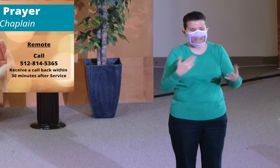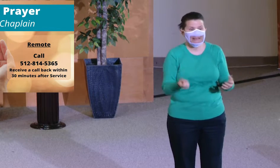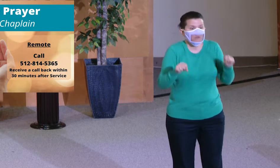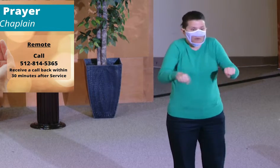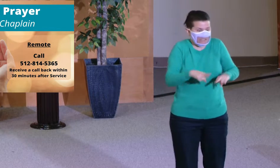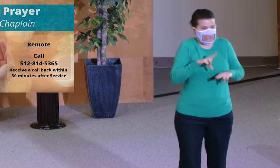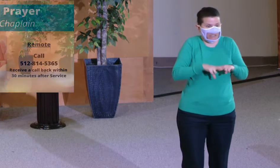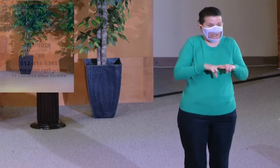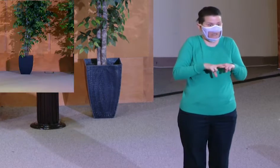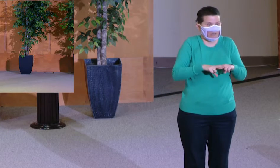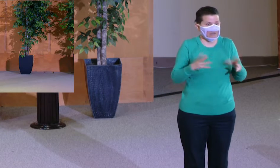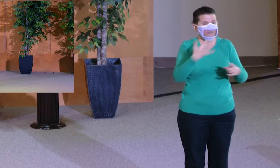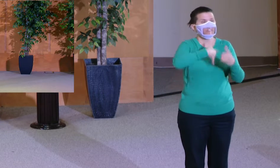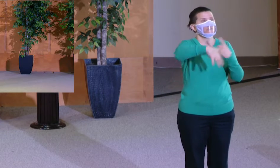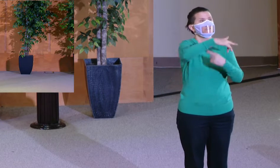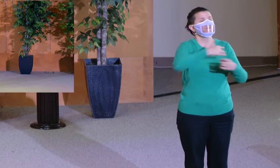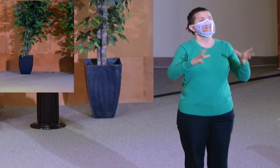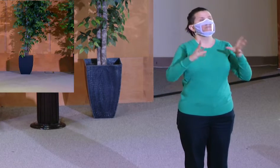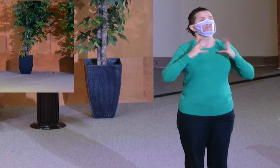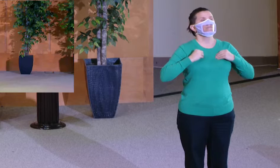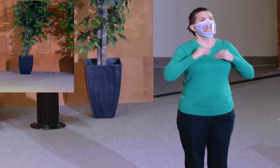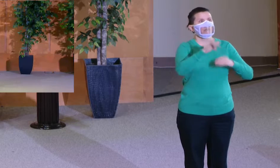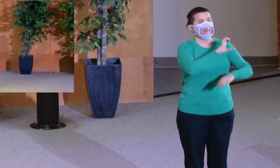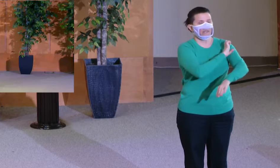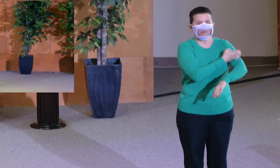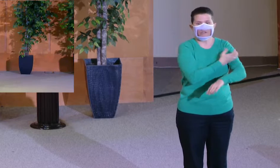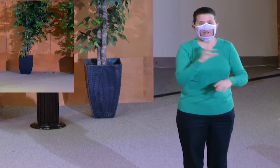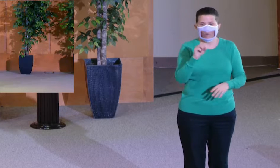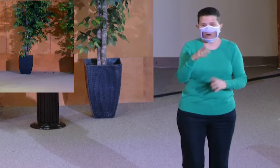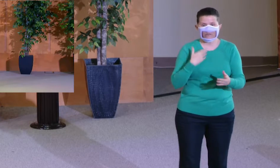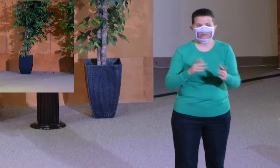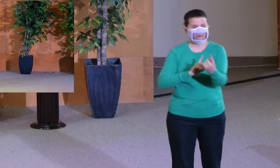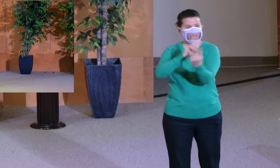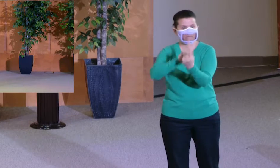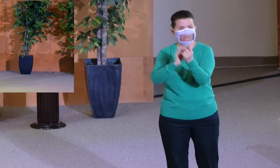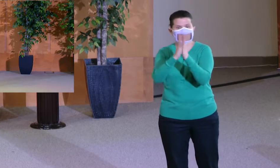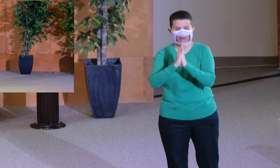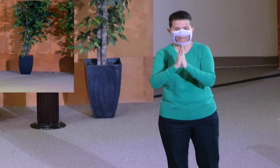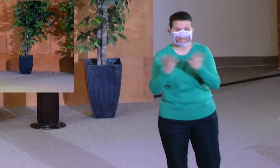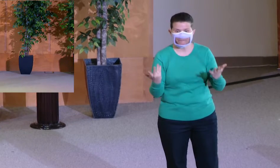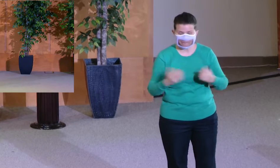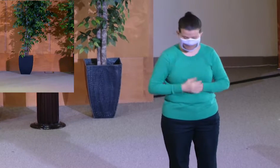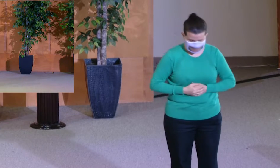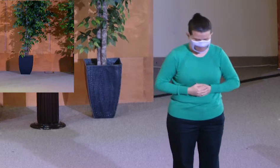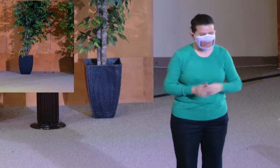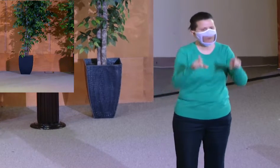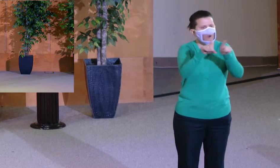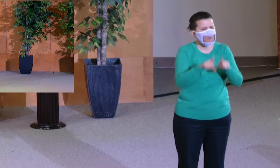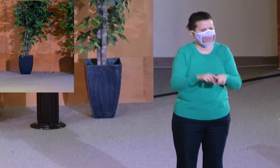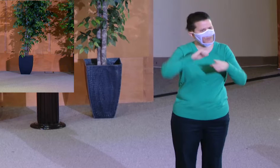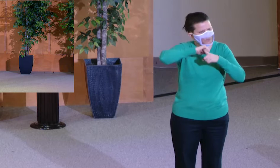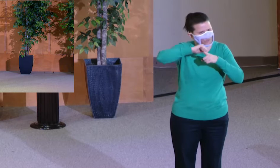just take in that energy. It's that kind of beauty that's there. Also, there is training that's happening